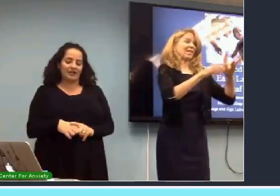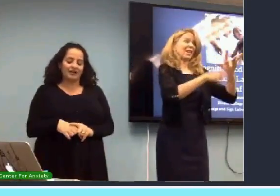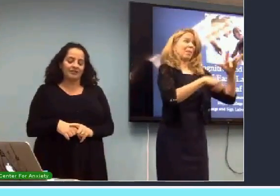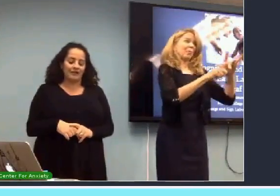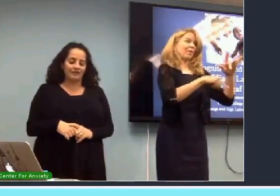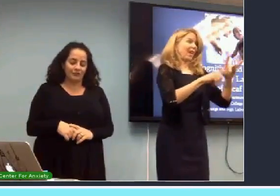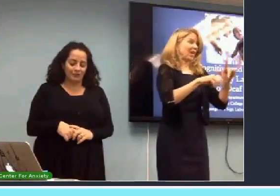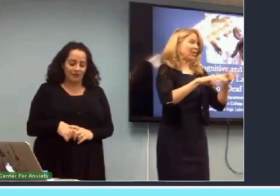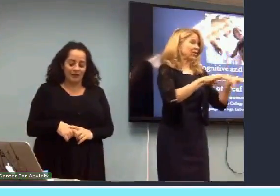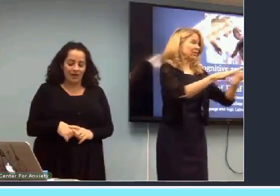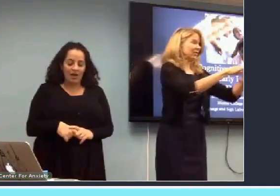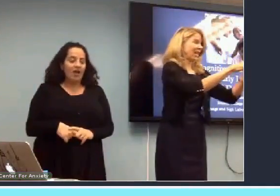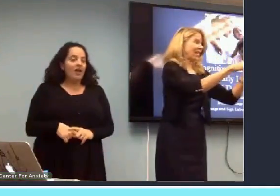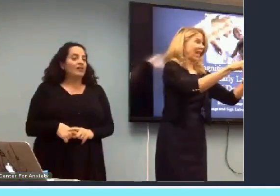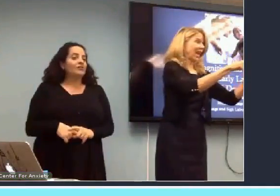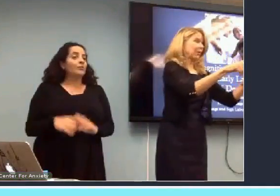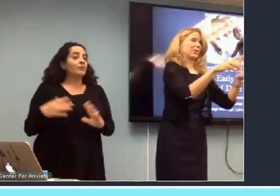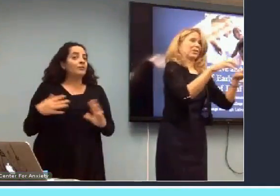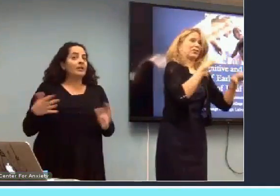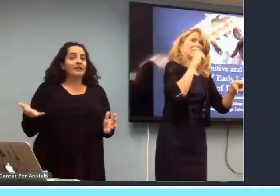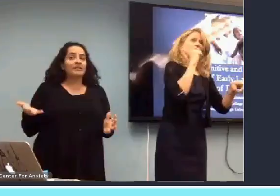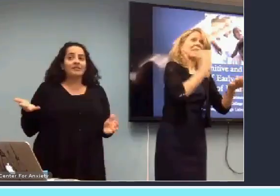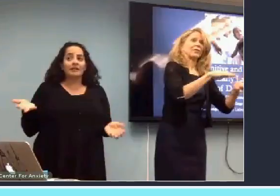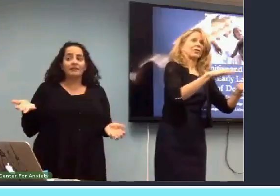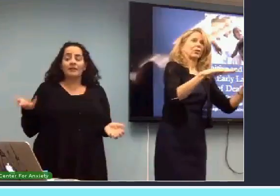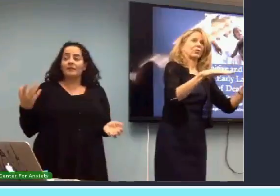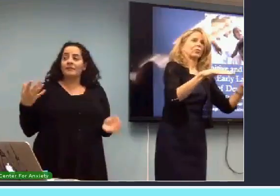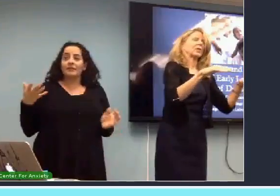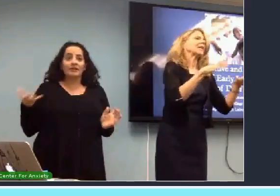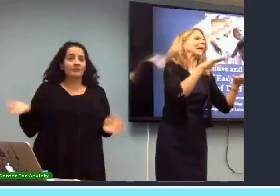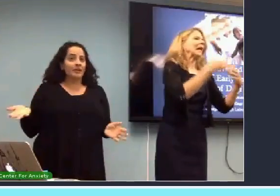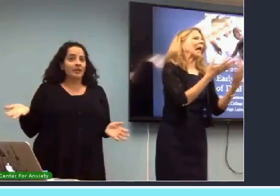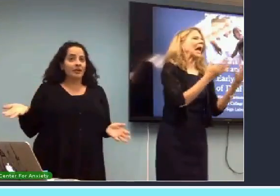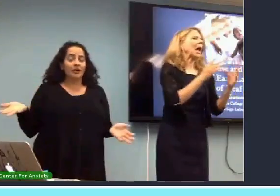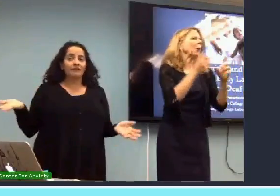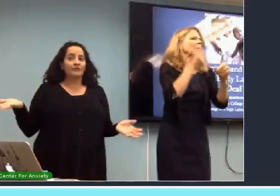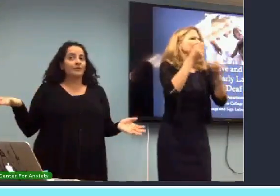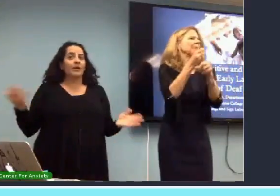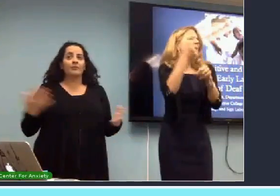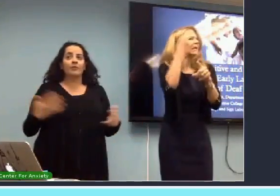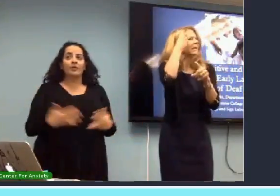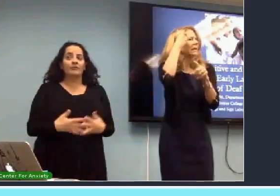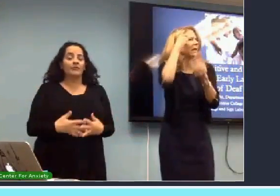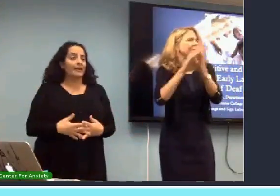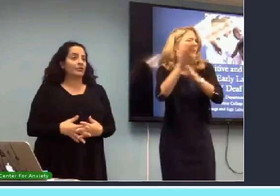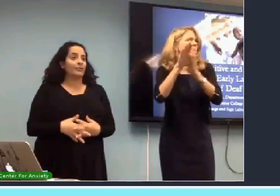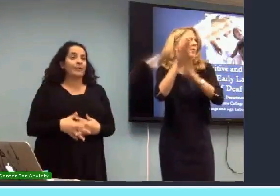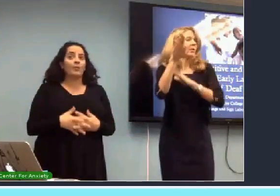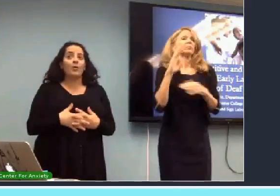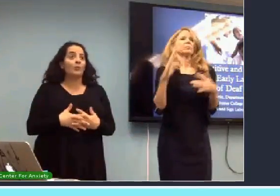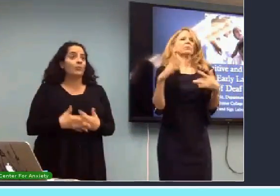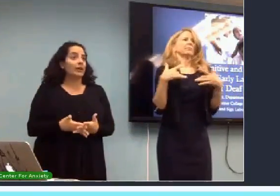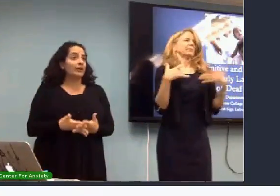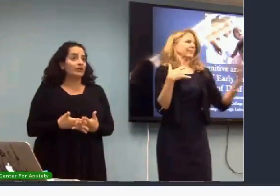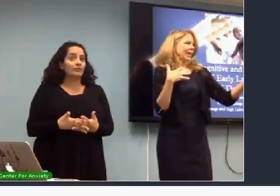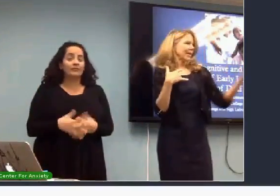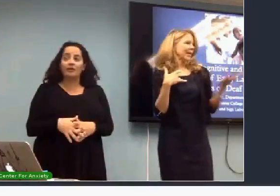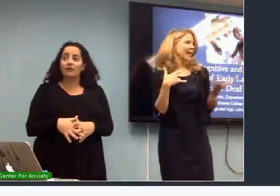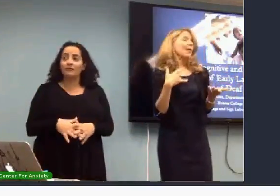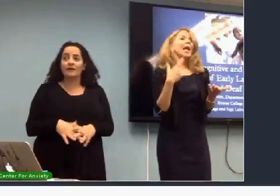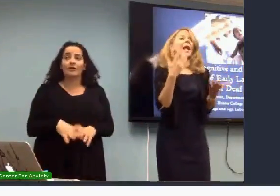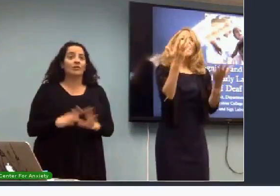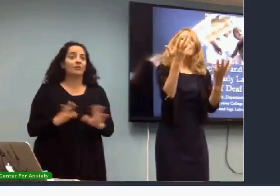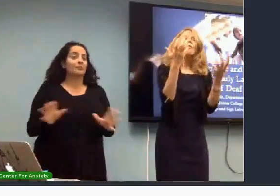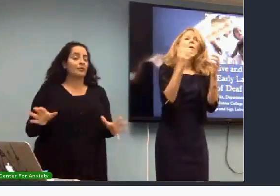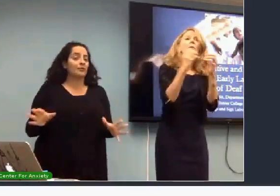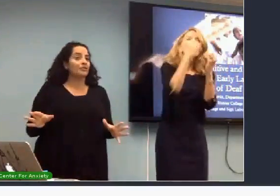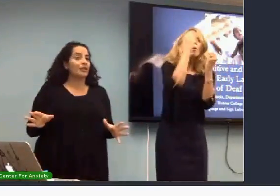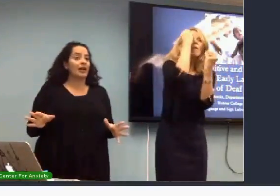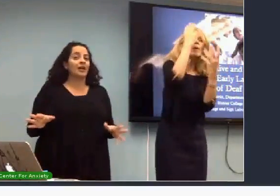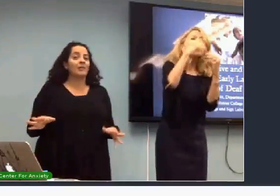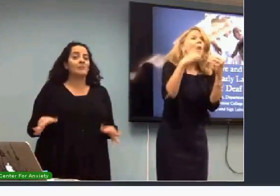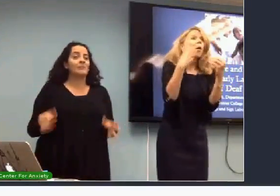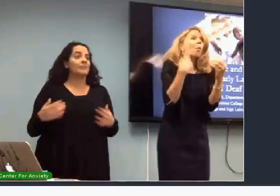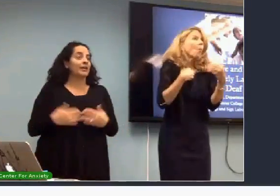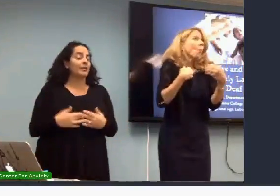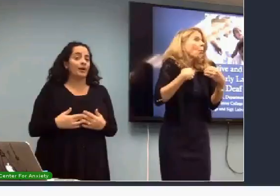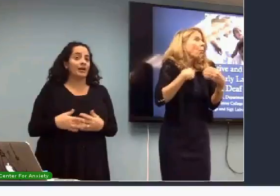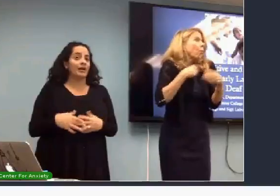acquisition in deaf children. So we're really excited for everyone to be here. If you want more information about what we do, feel free to approach me or